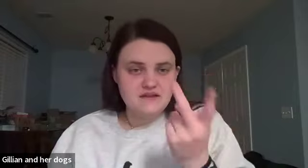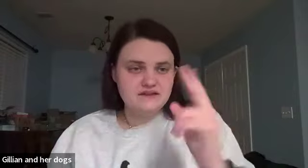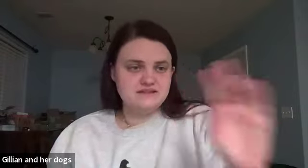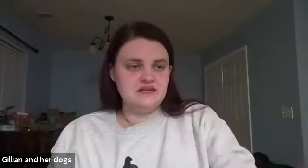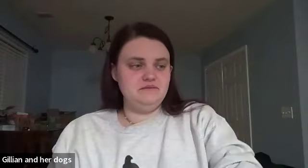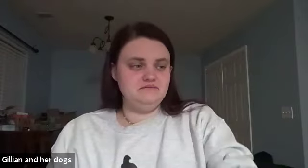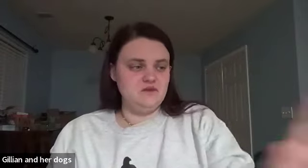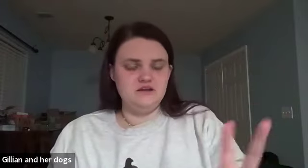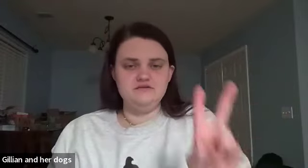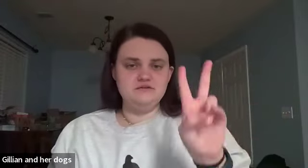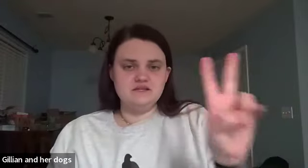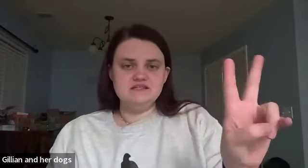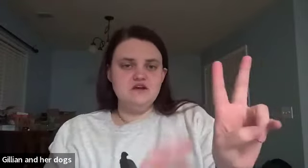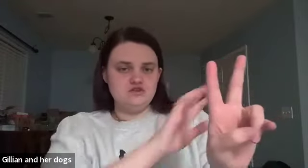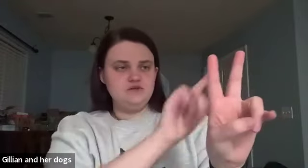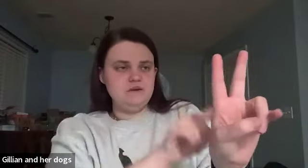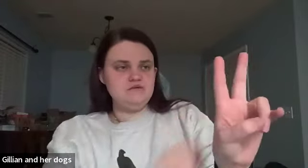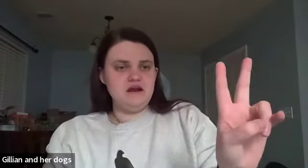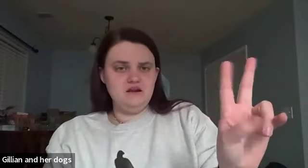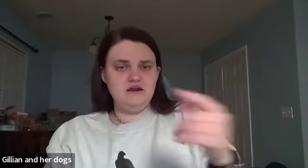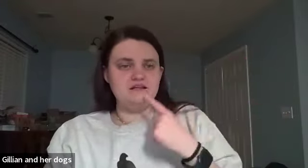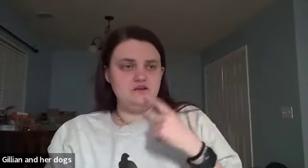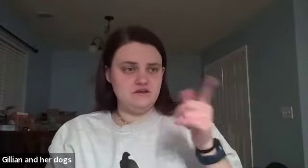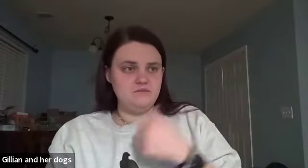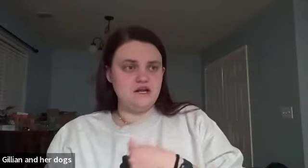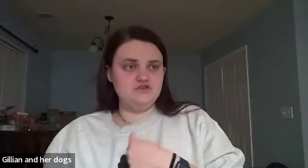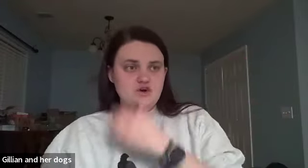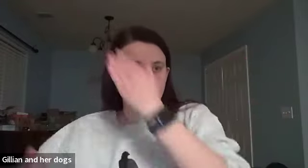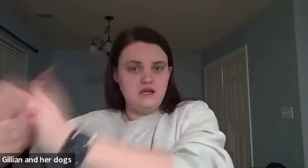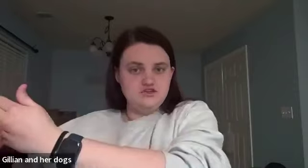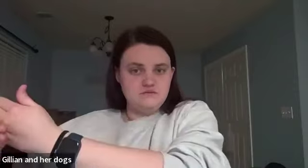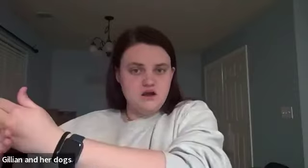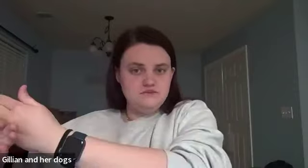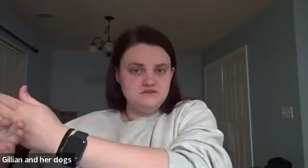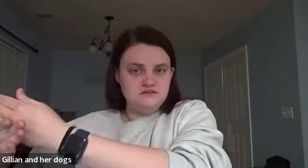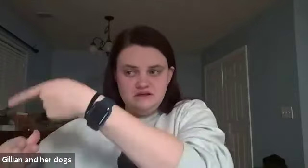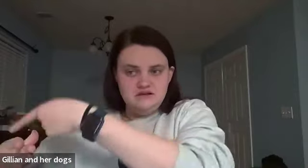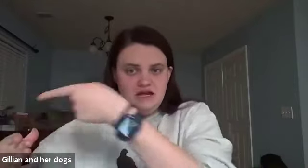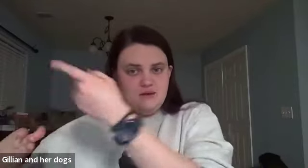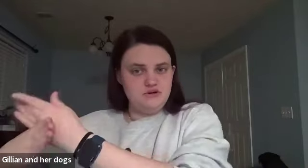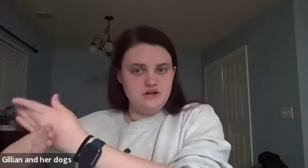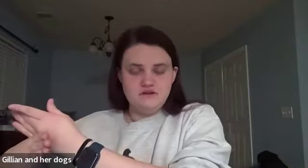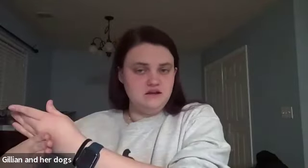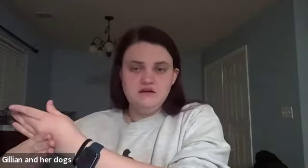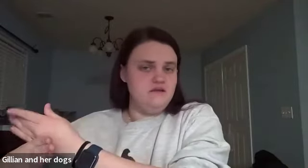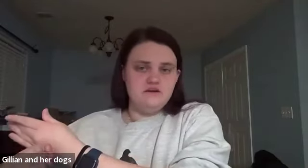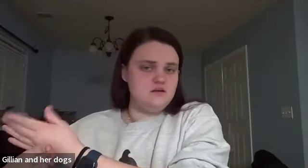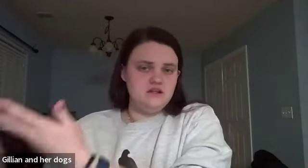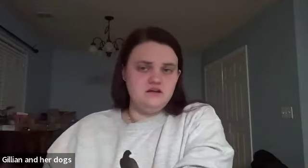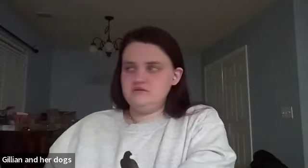at, let's say, I love doing this. There's two people right here, and I look at them and I go, sorry, interrupt. And I put it over here. They're going to be like,